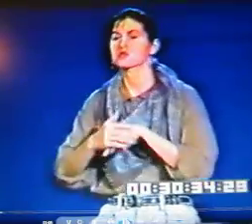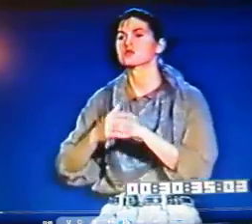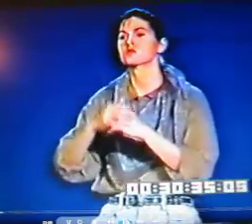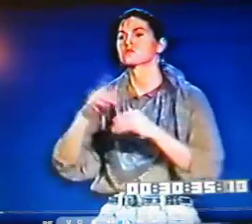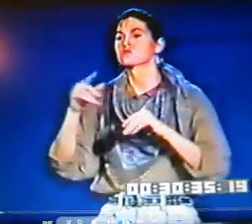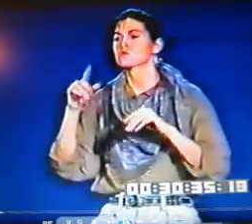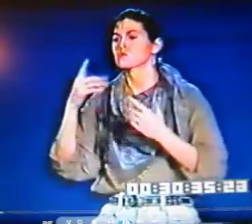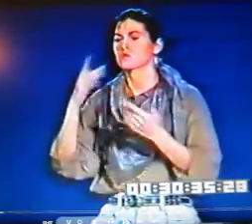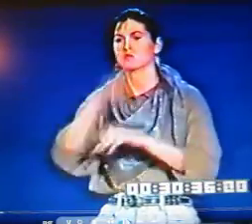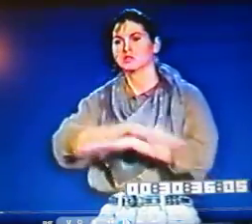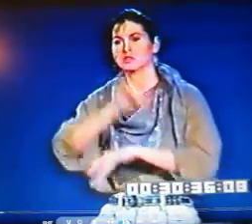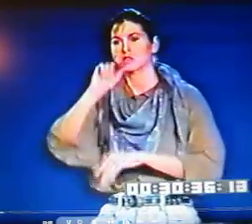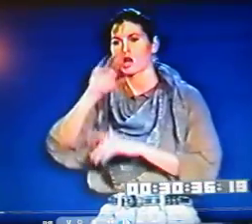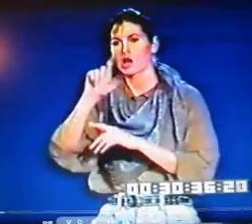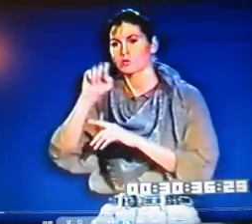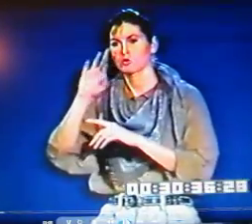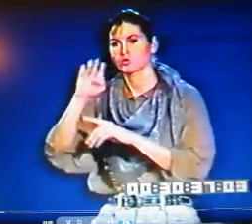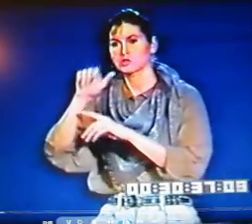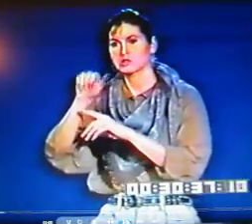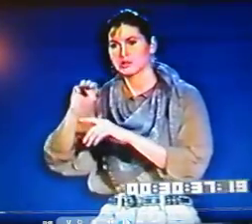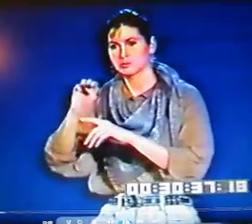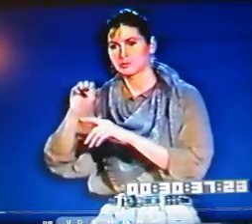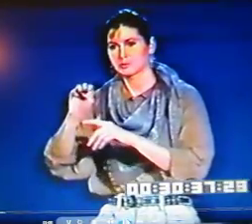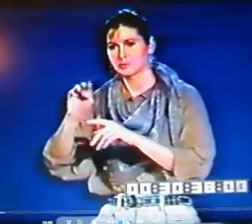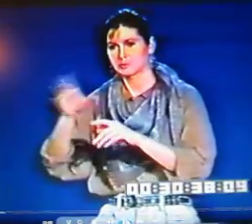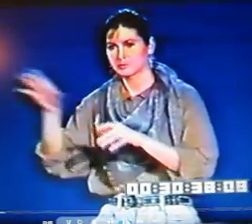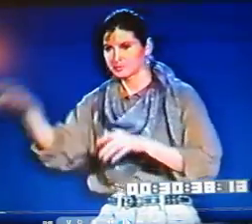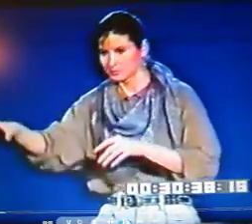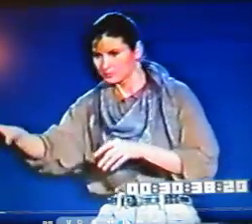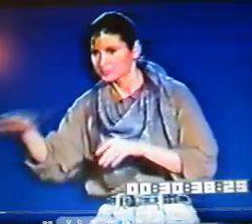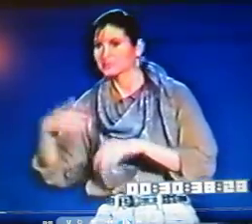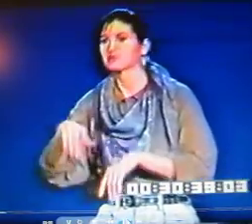some white wine for cooking, some table cream,